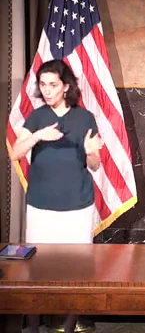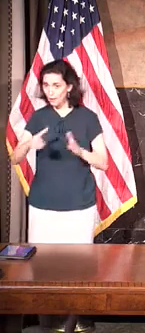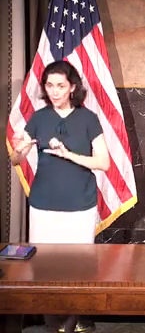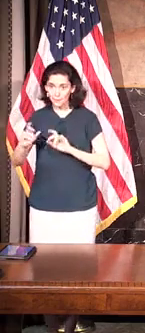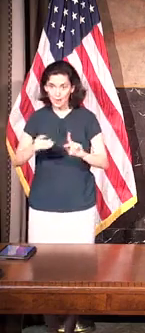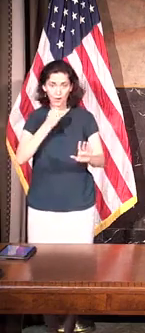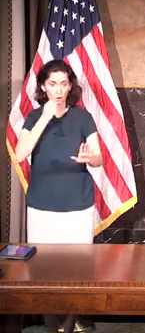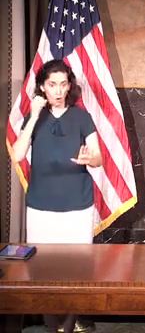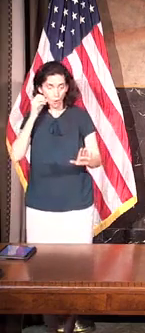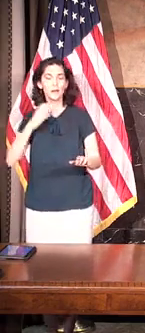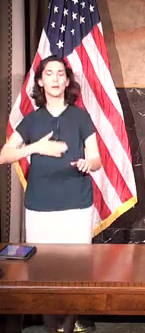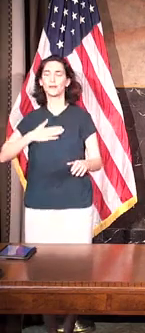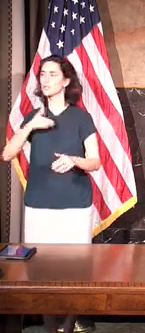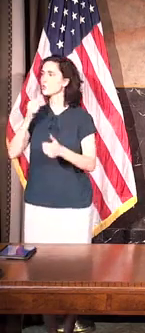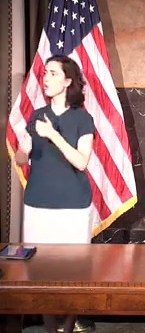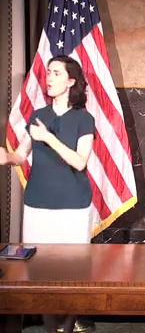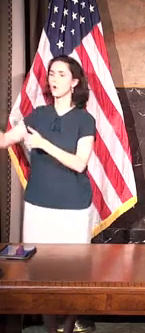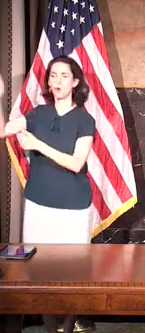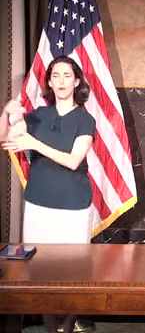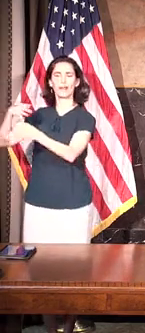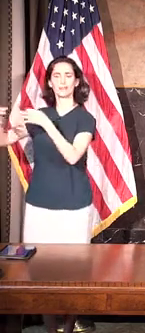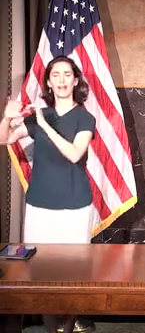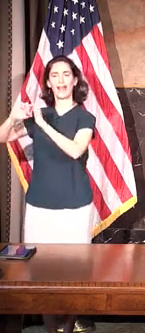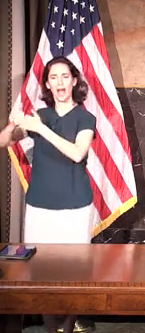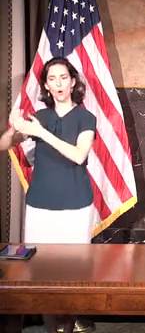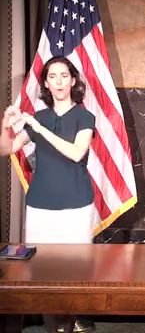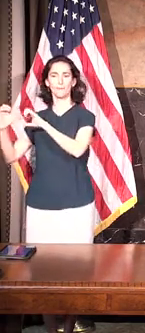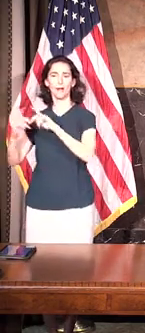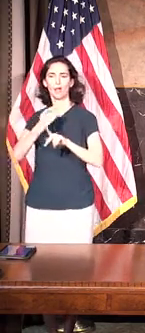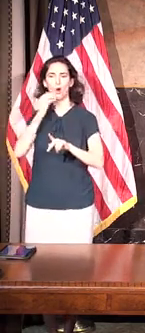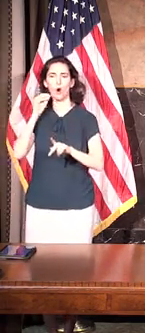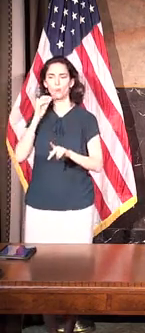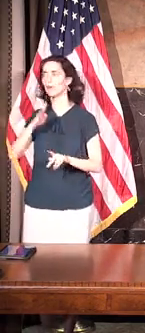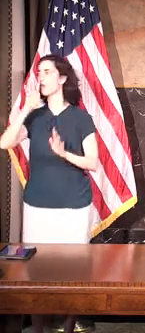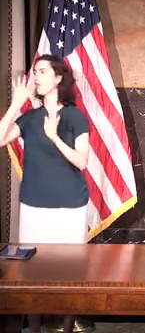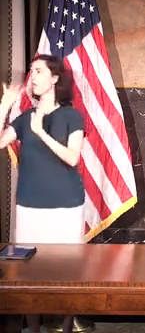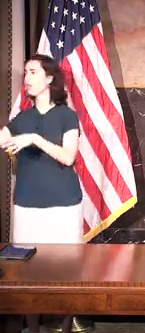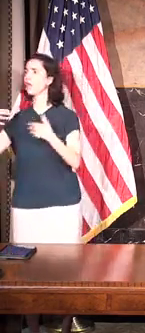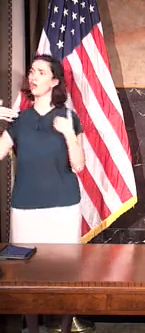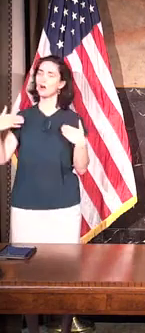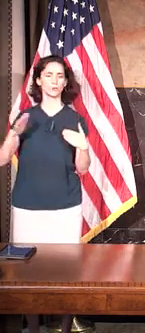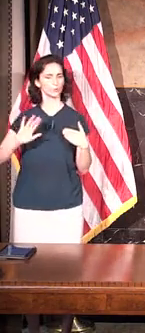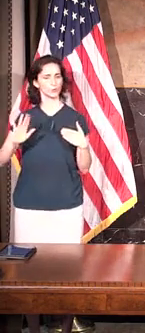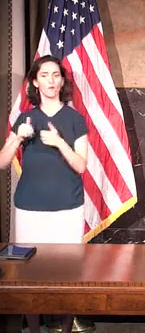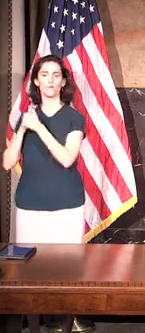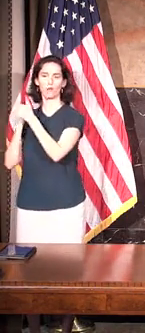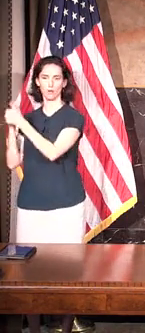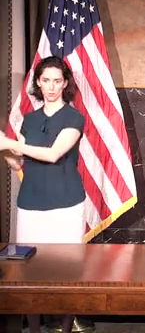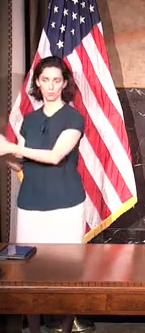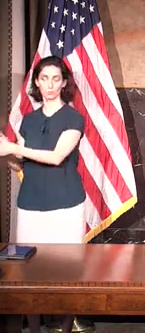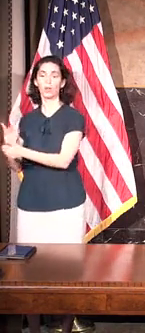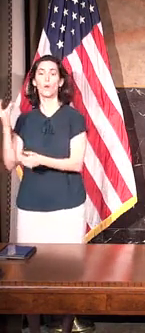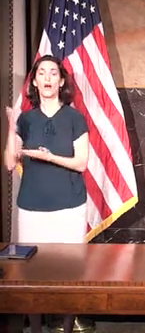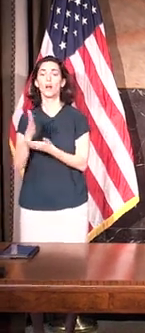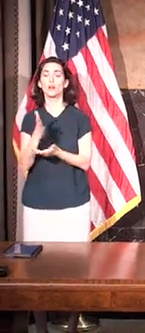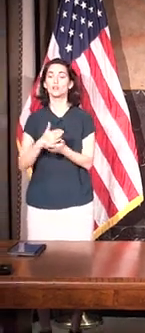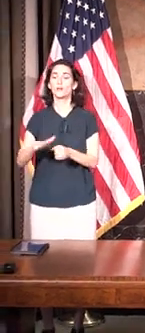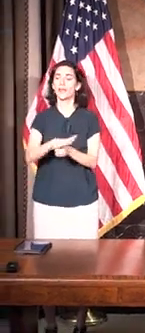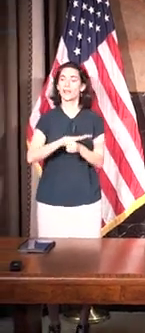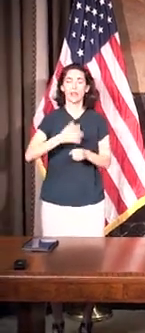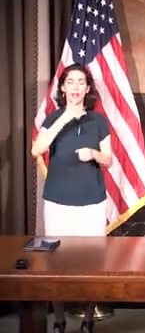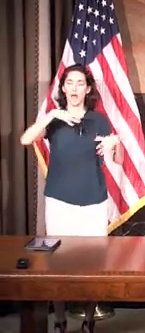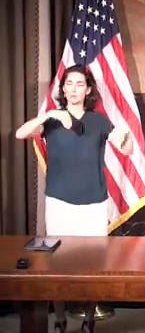follow guidance from your local officials on reentry. We know that power is still out in some areas. Principally, that's Cameron